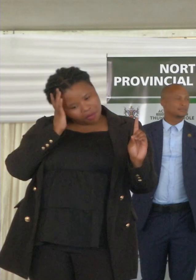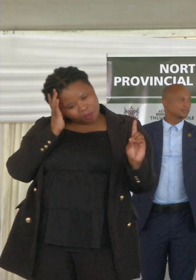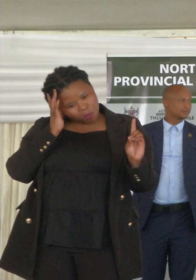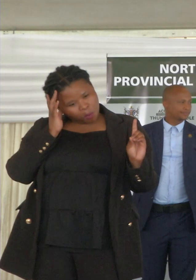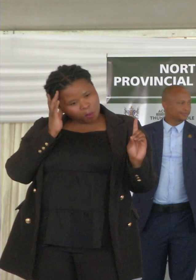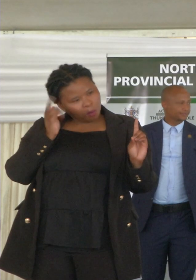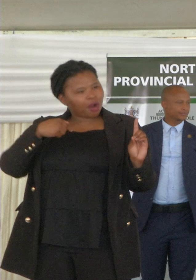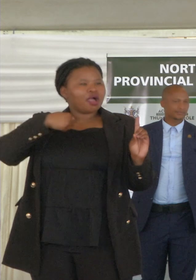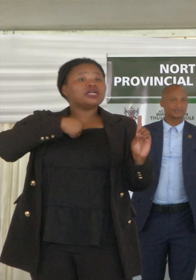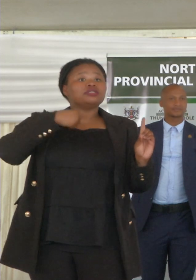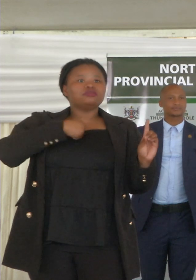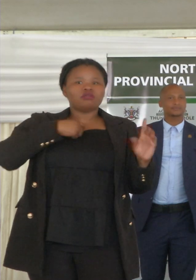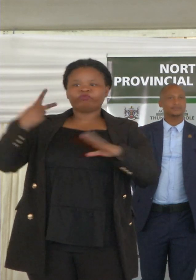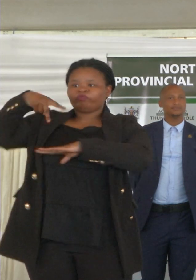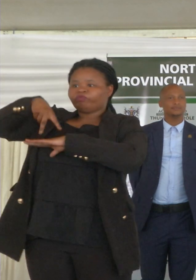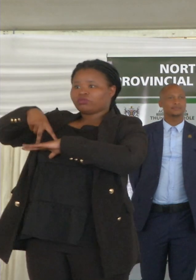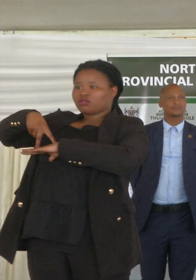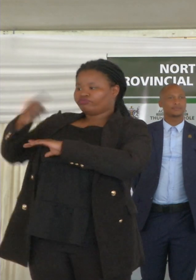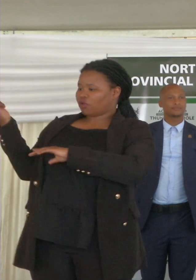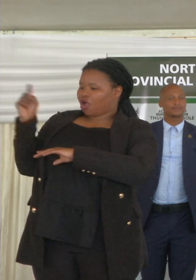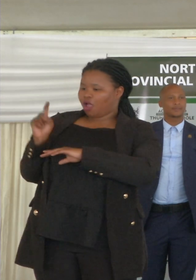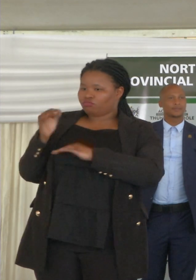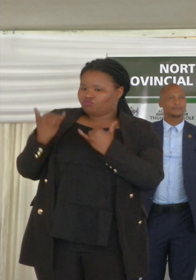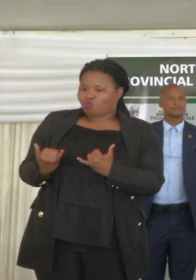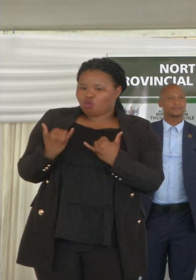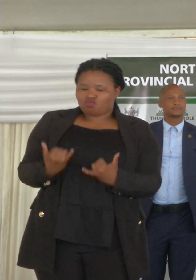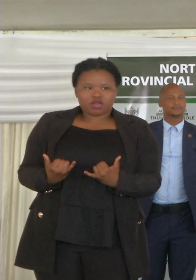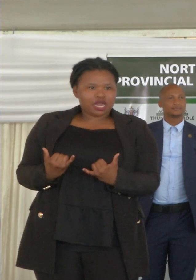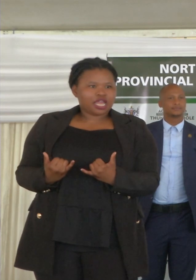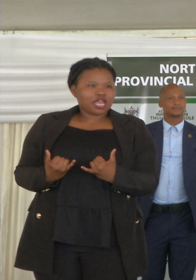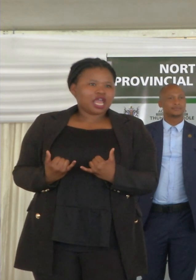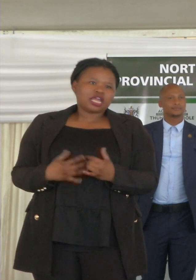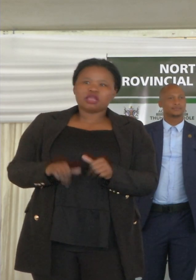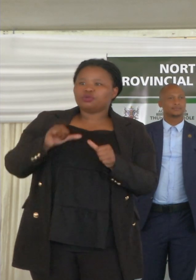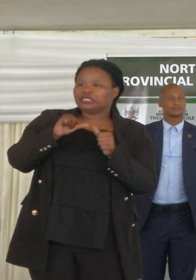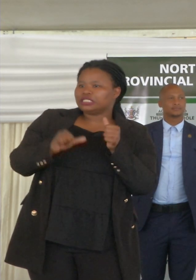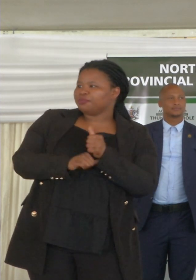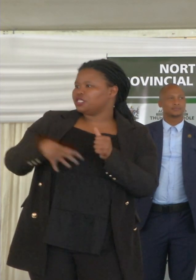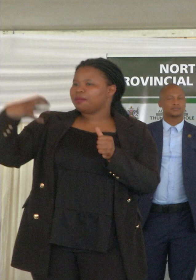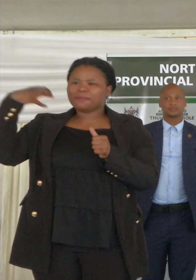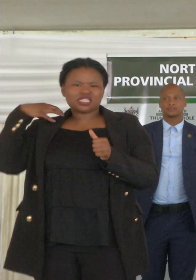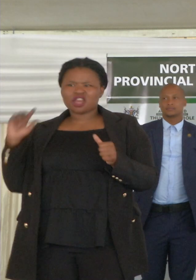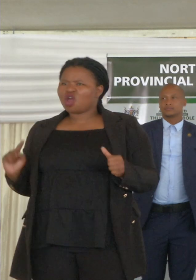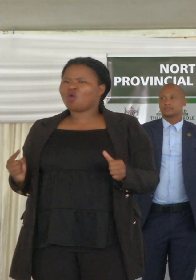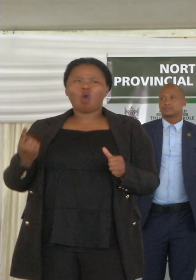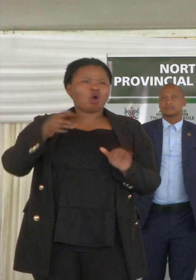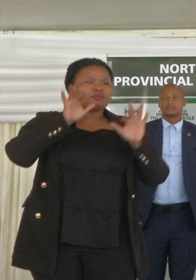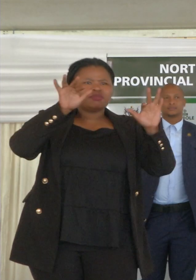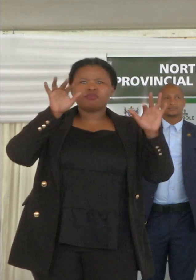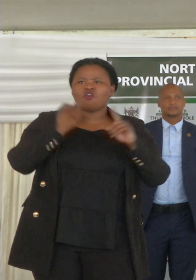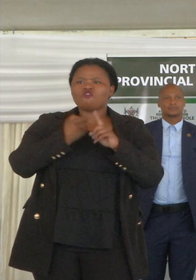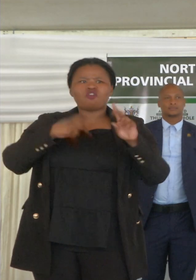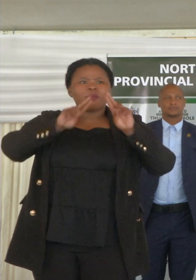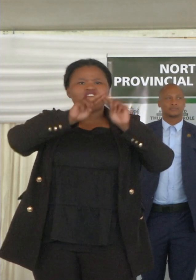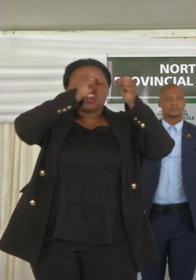My presence here today, Liberal Deputy Minister and everybody from national